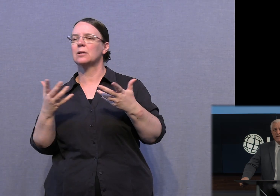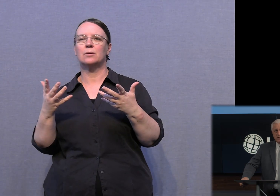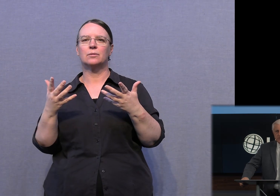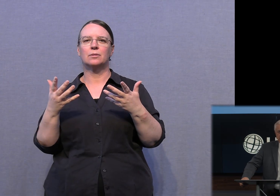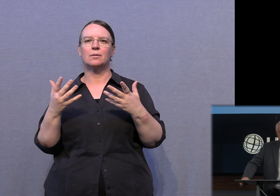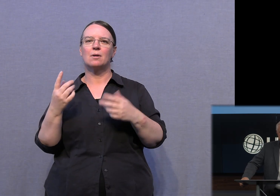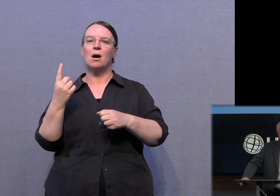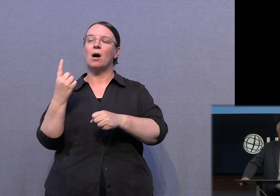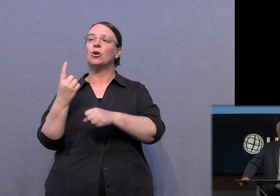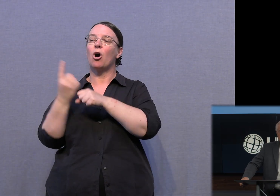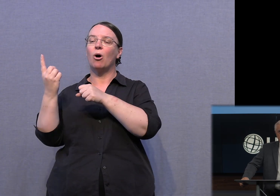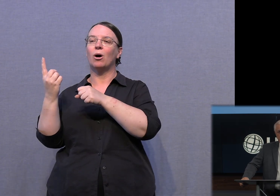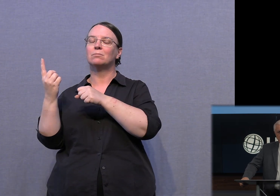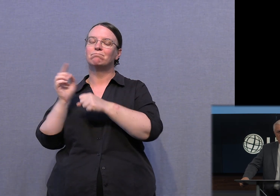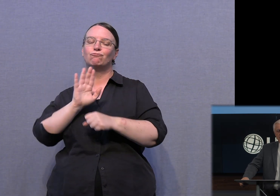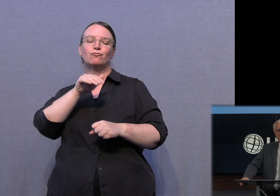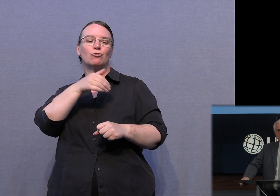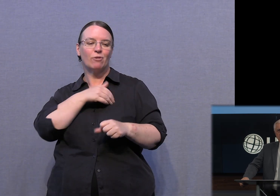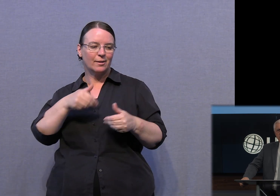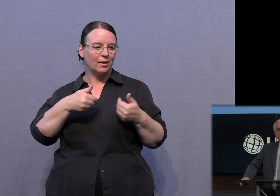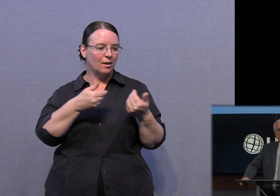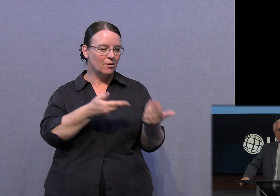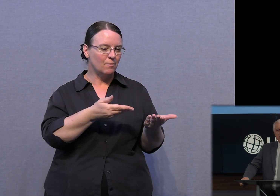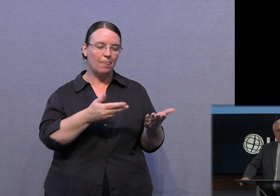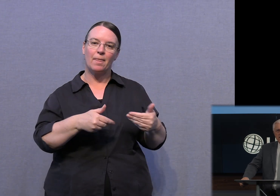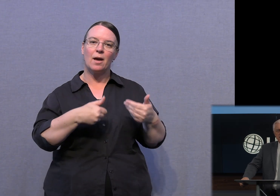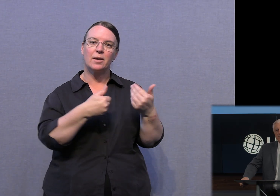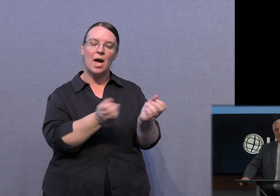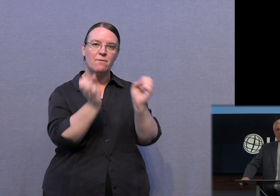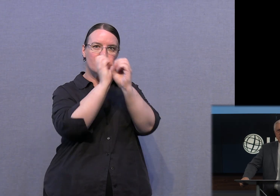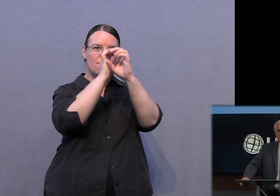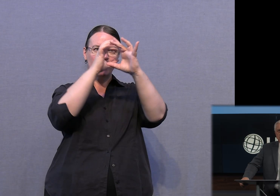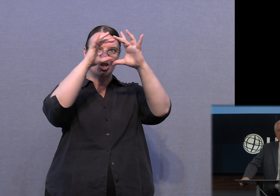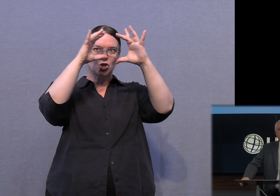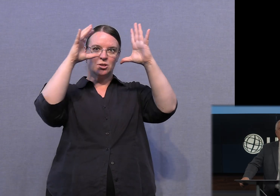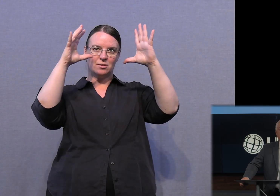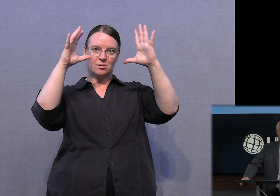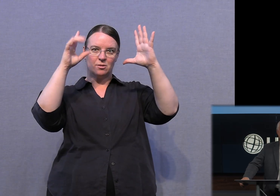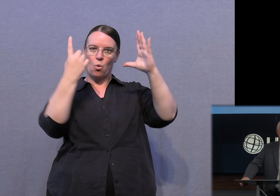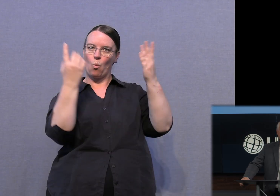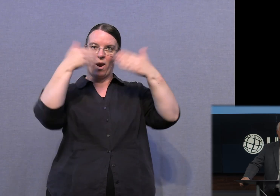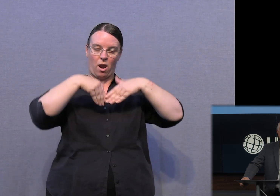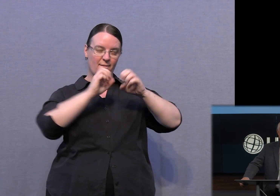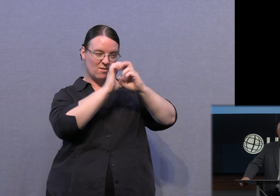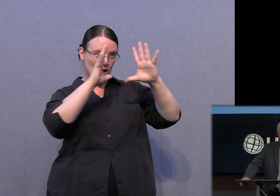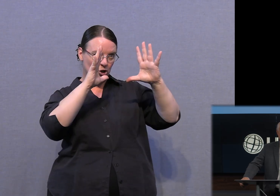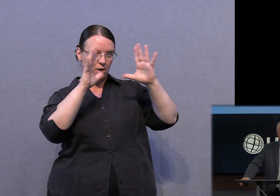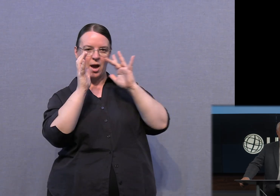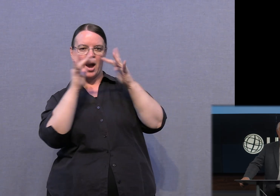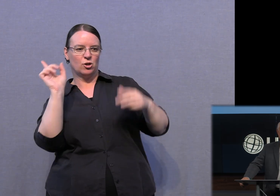was gracious to him and one night gave him a vision. In the vision, an angelic being spoke to him and